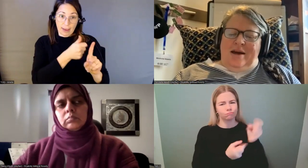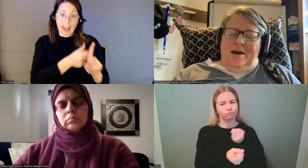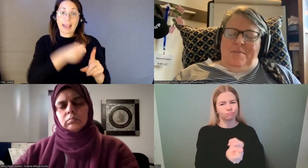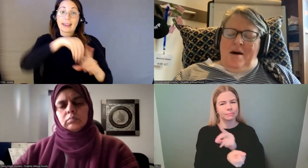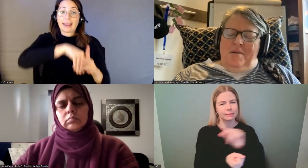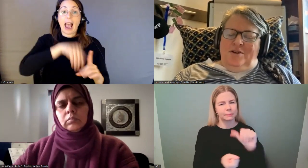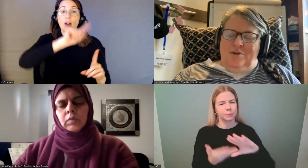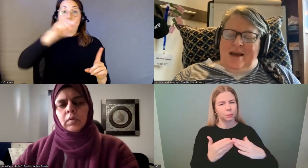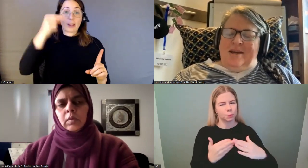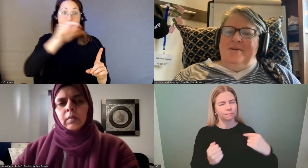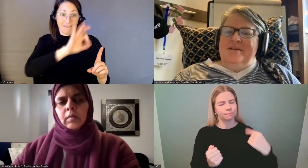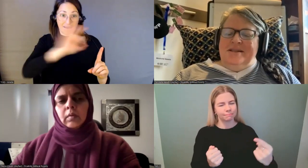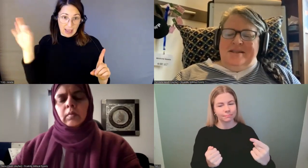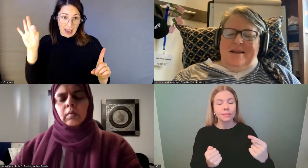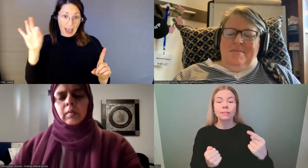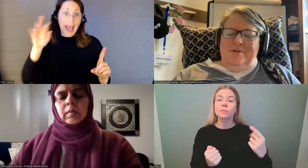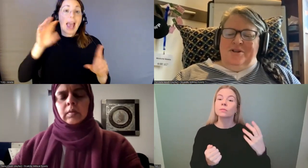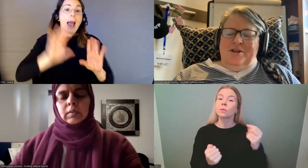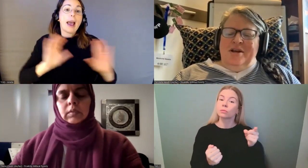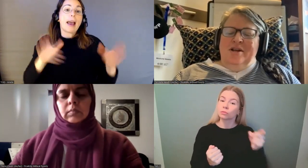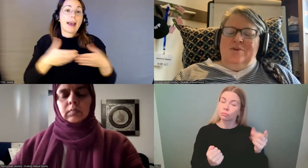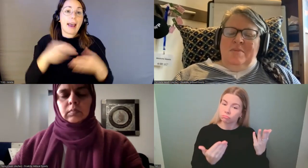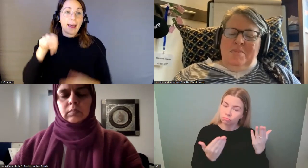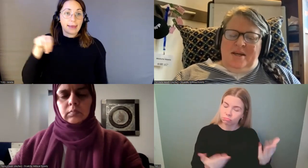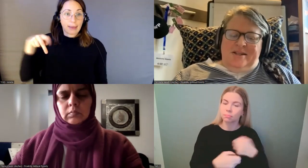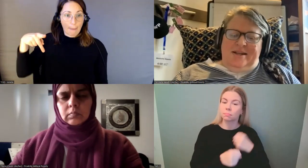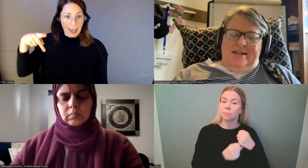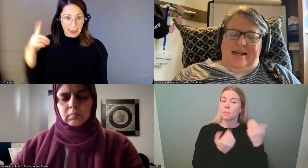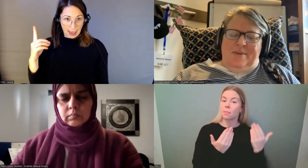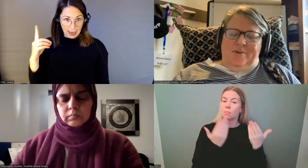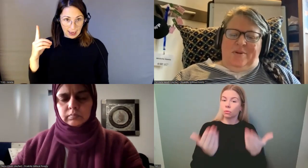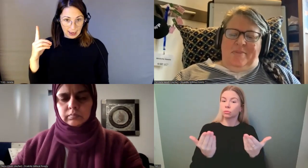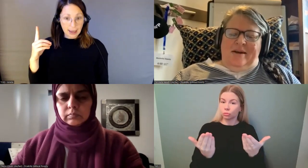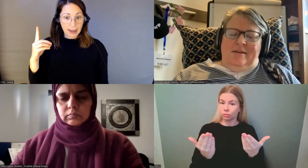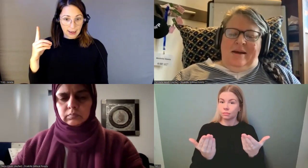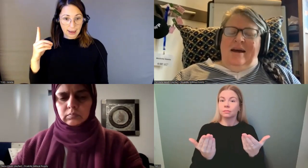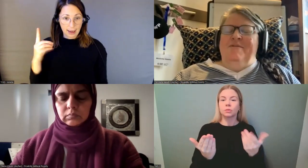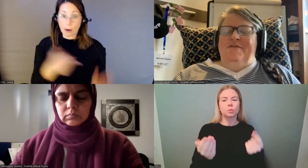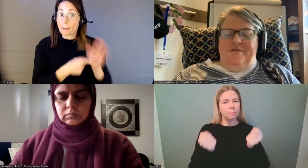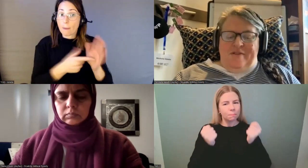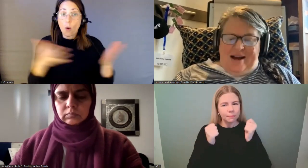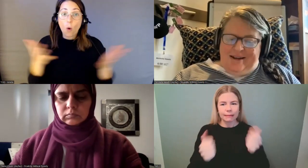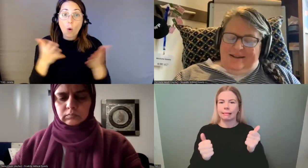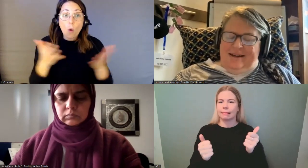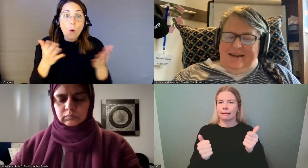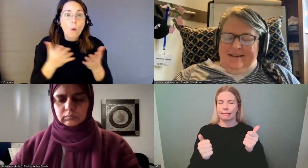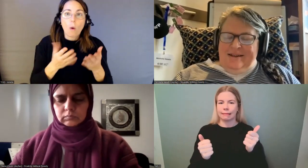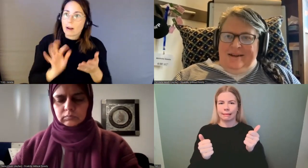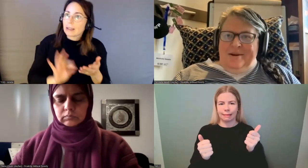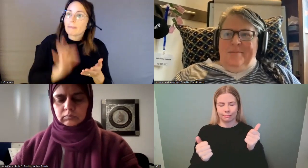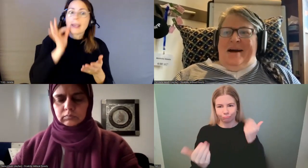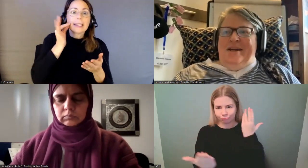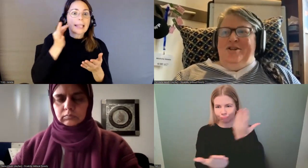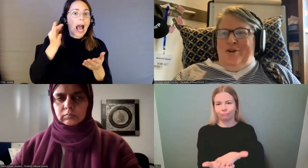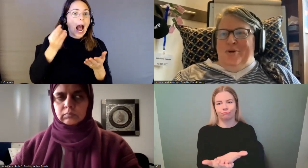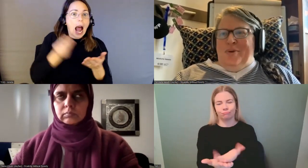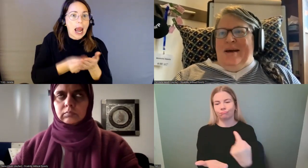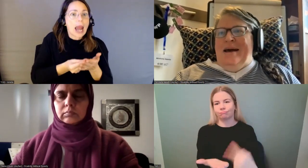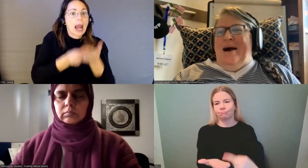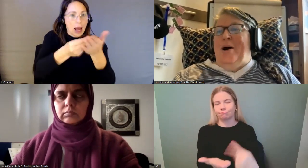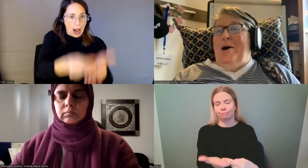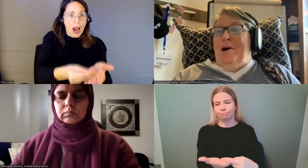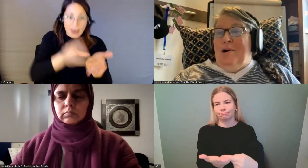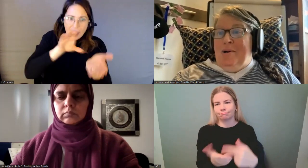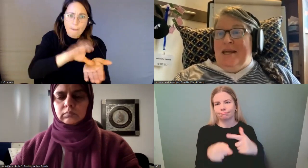a unanimous consent motion to immediately table the bill. And finally, by